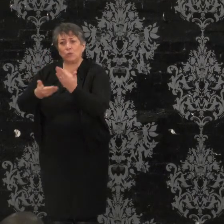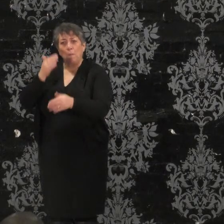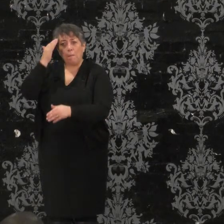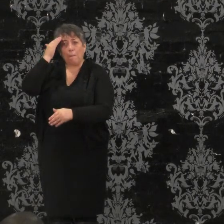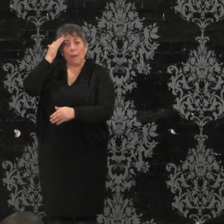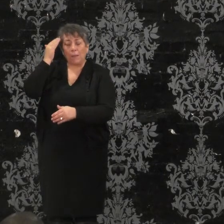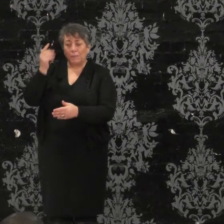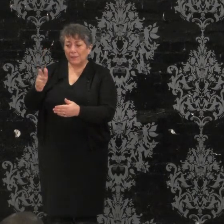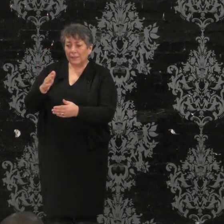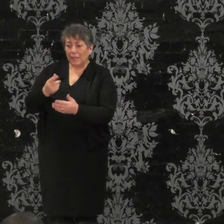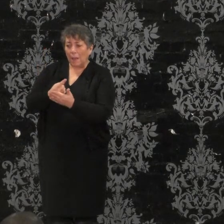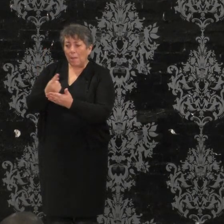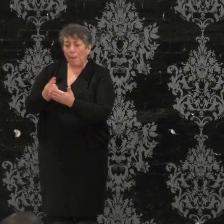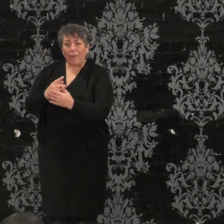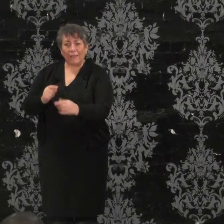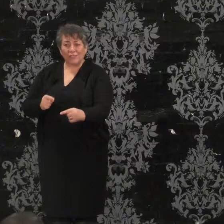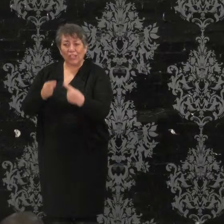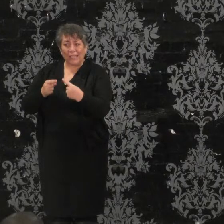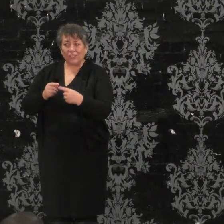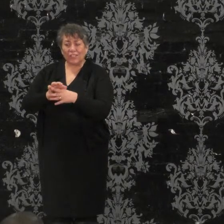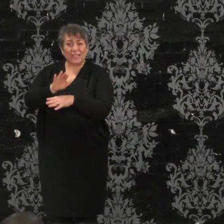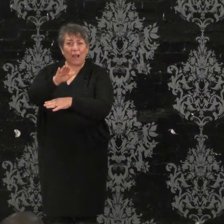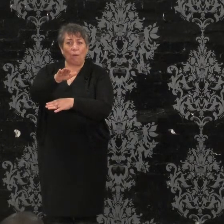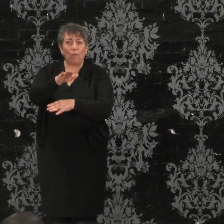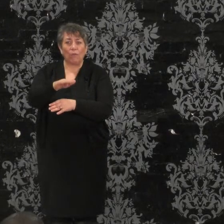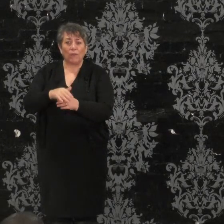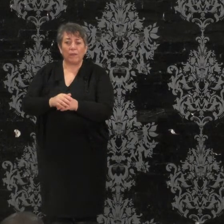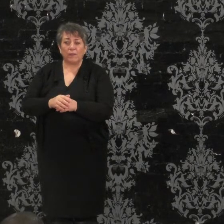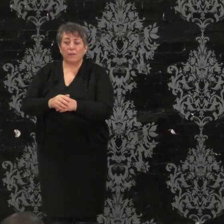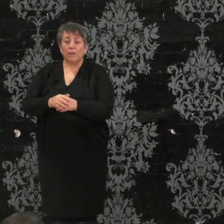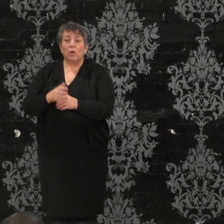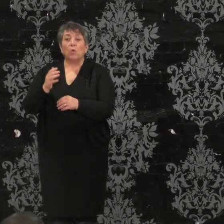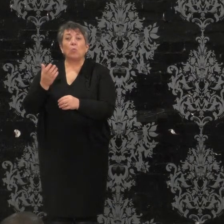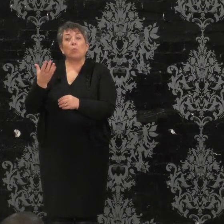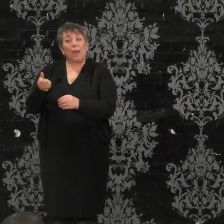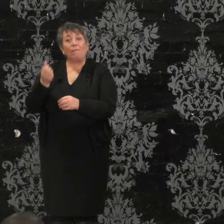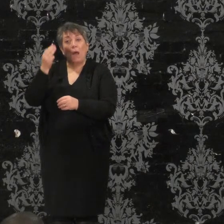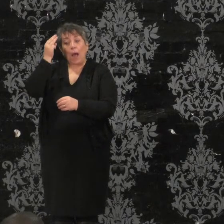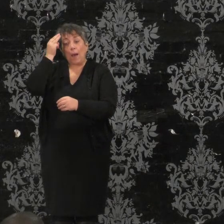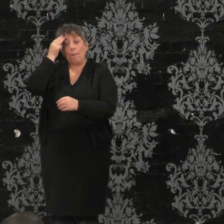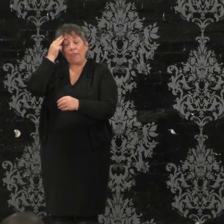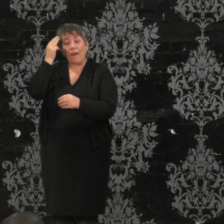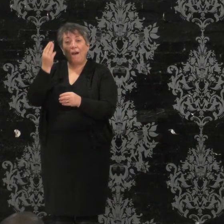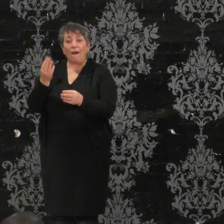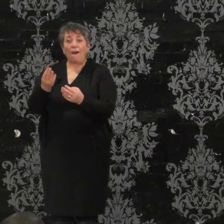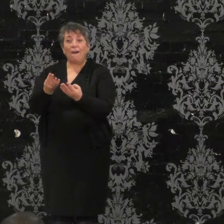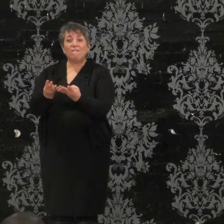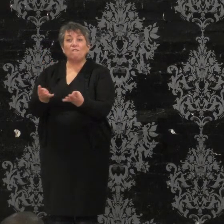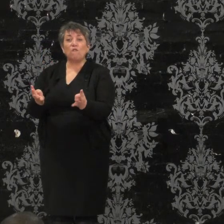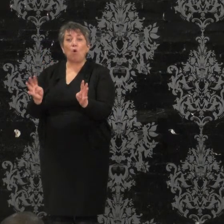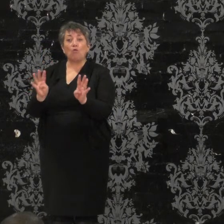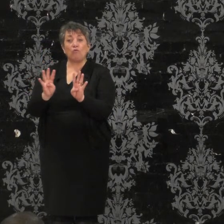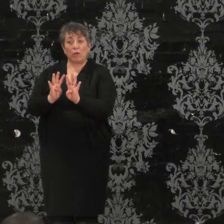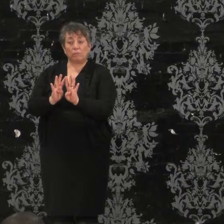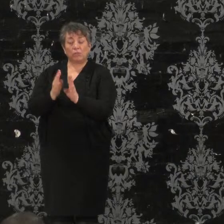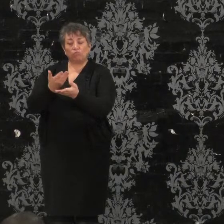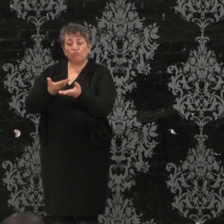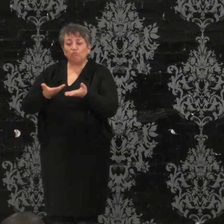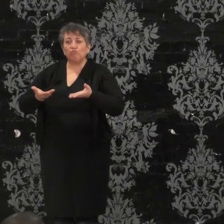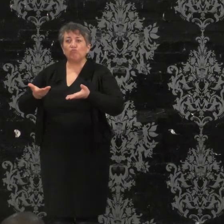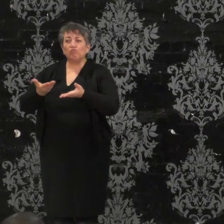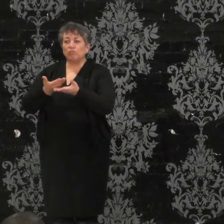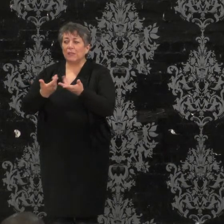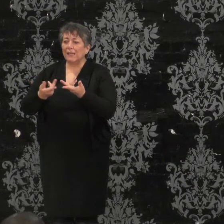in Haringey, we have set up mother forums where mothers could just come and talk through challenging